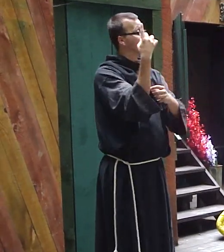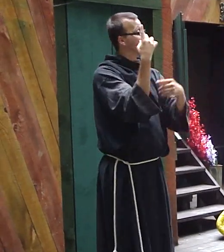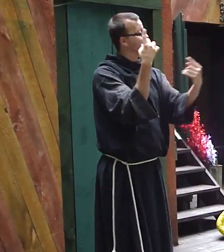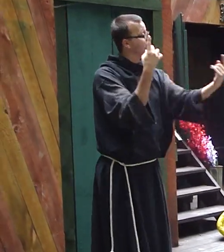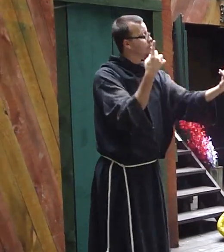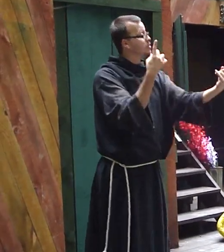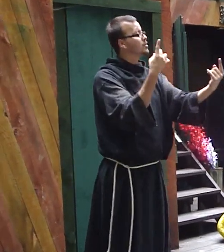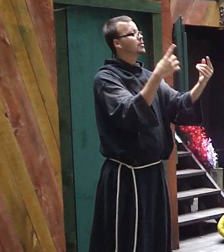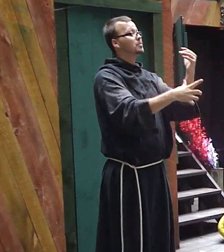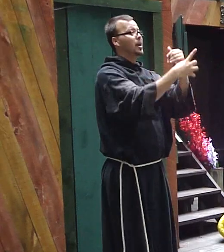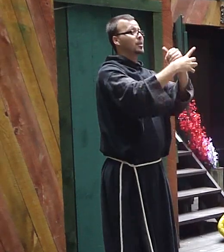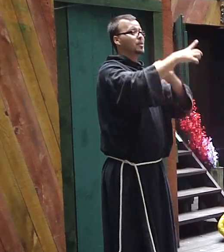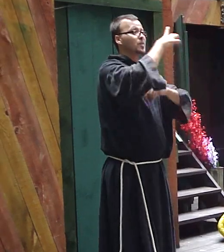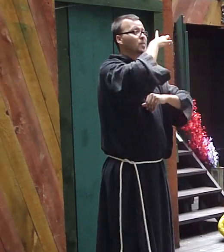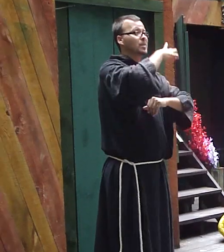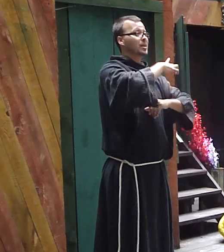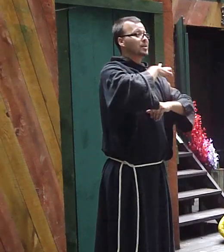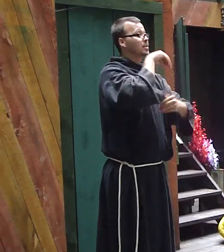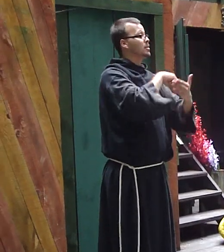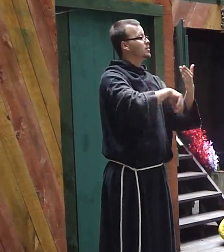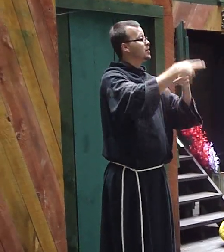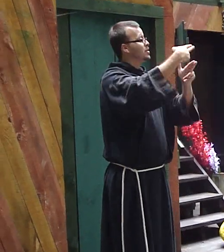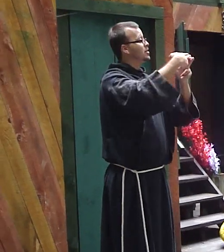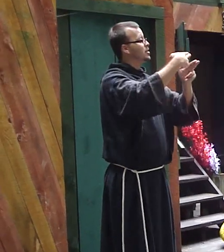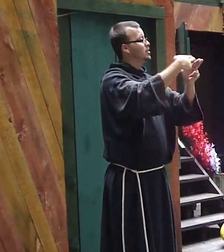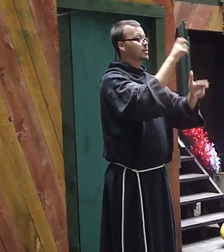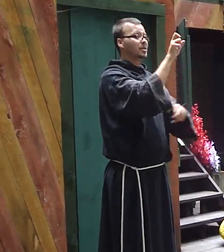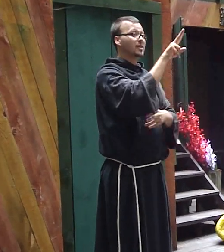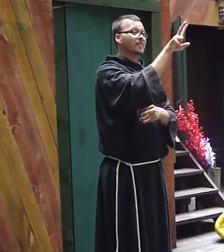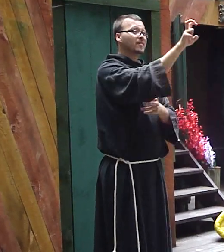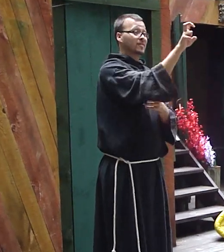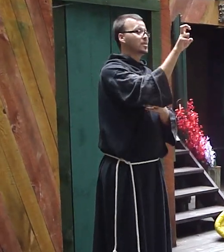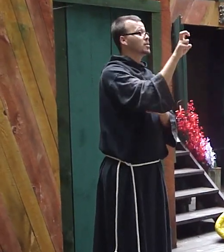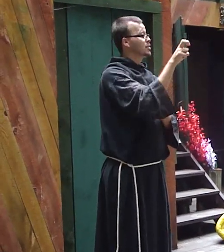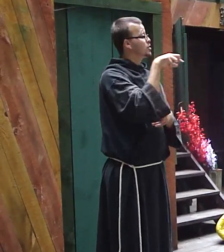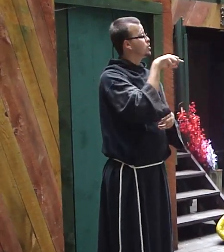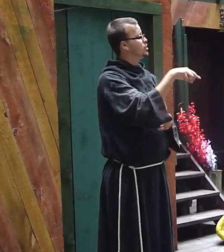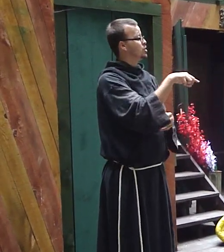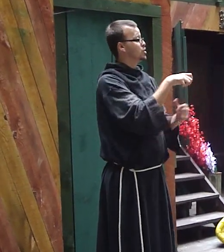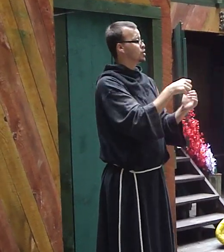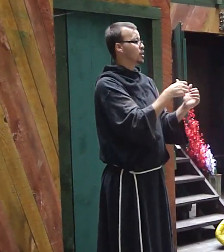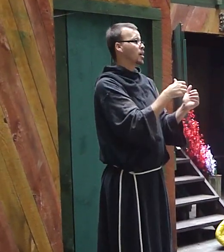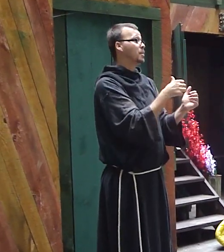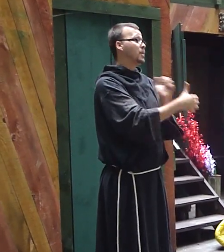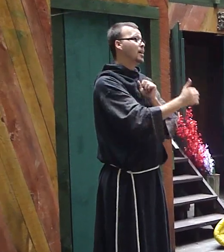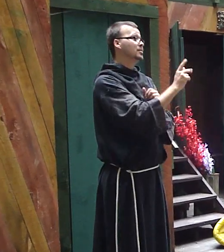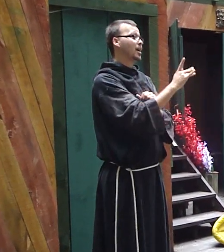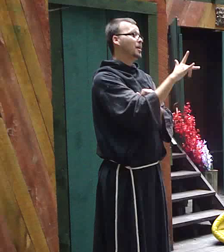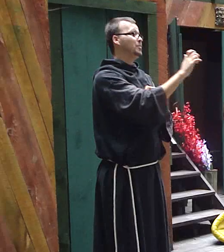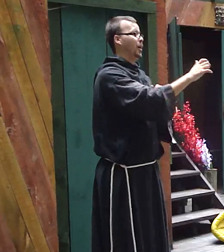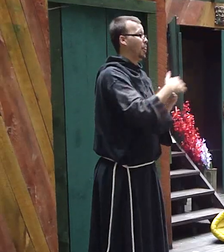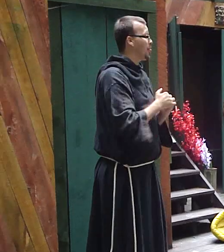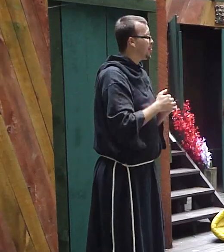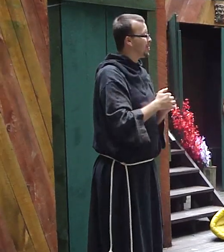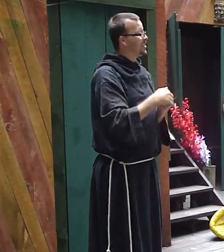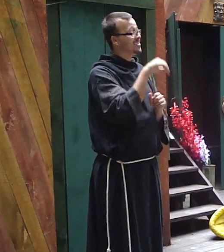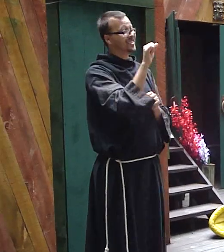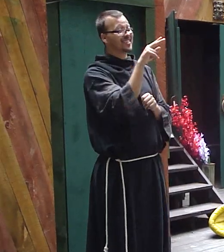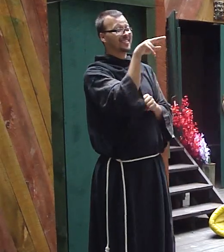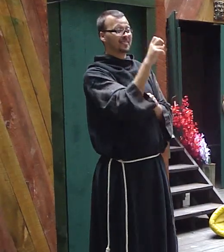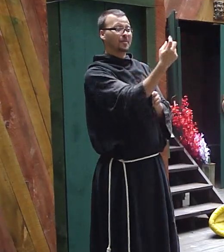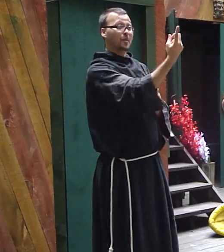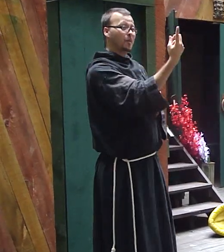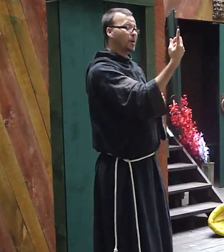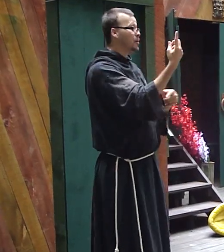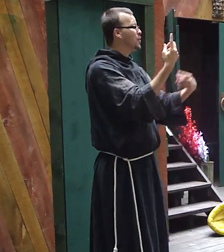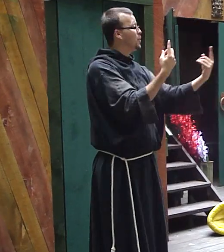One. One. Constipated woman, her name was Eve. She passed the apple. Yes, the